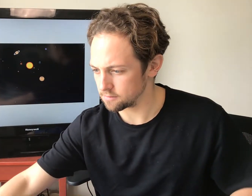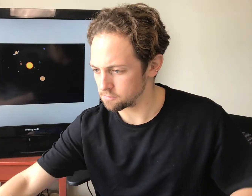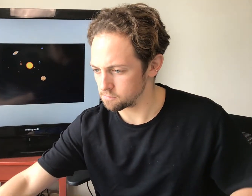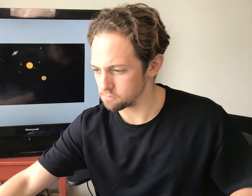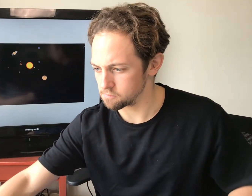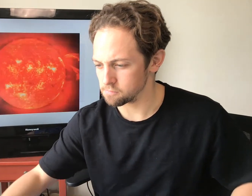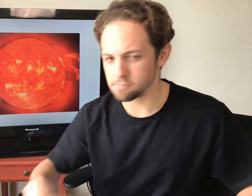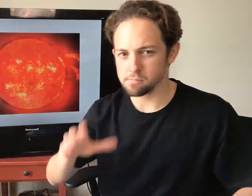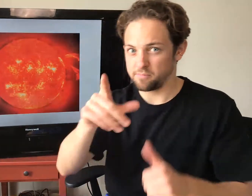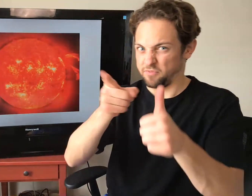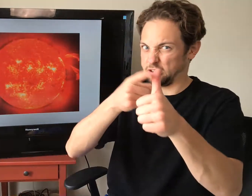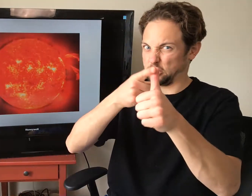a really interesting question.